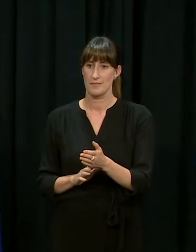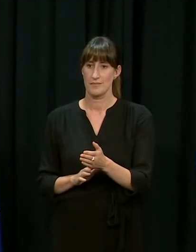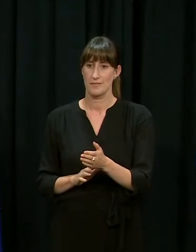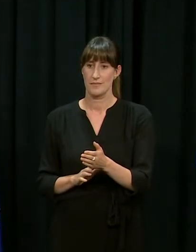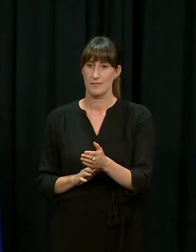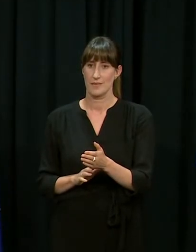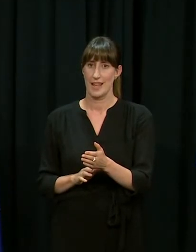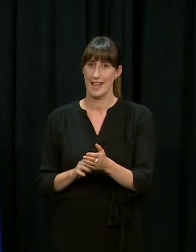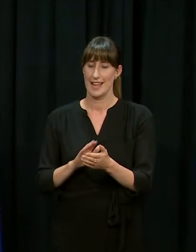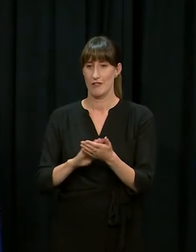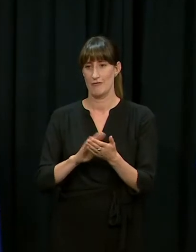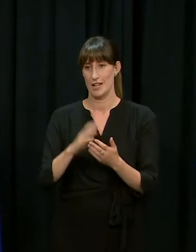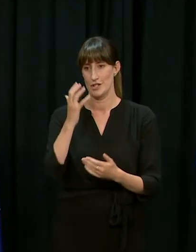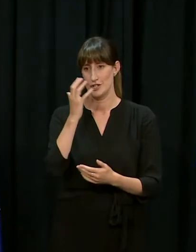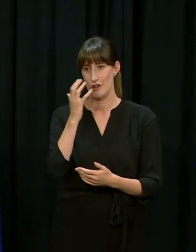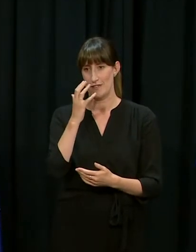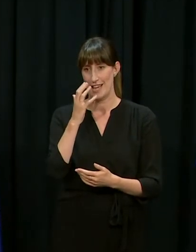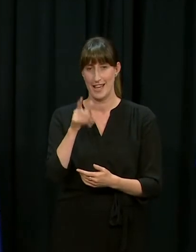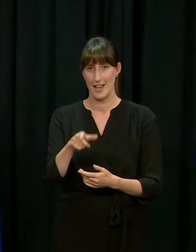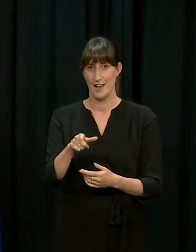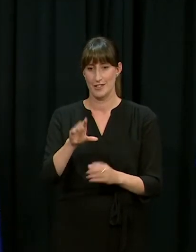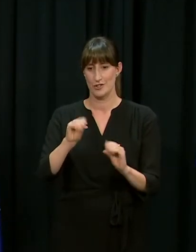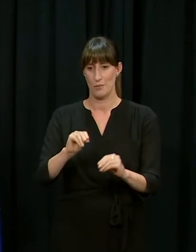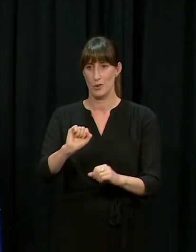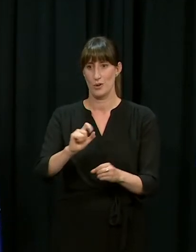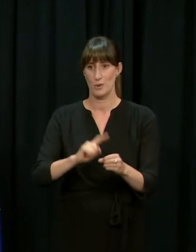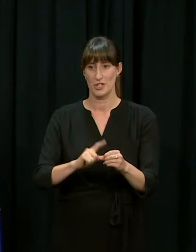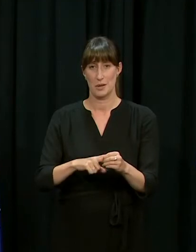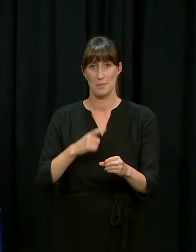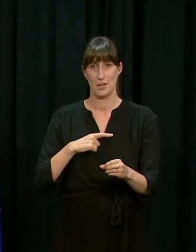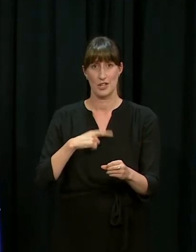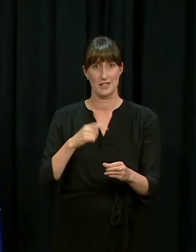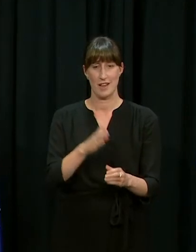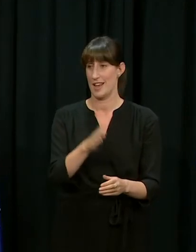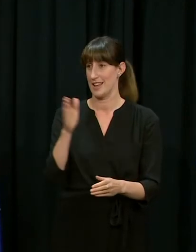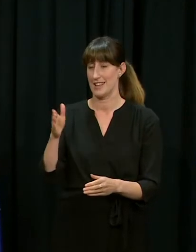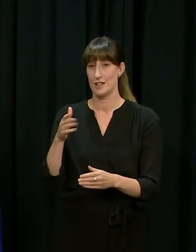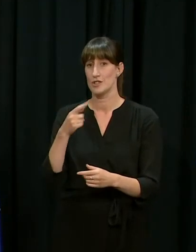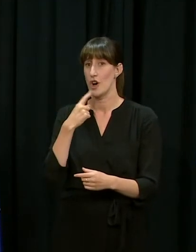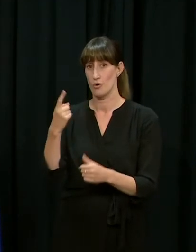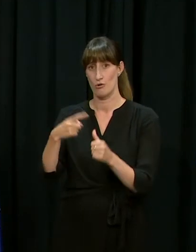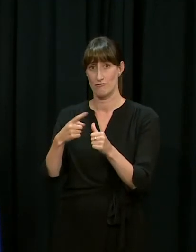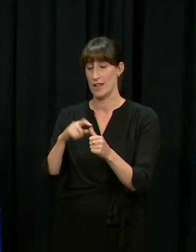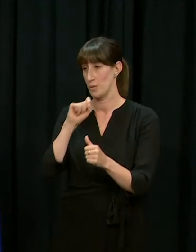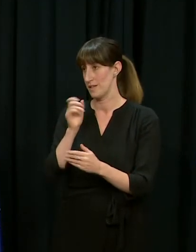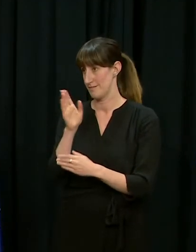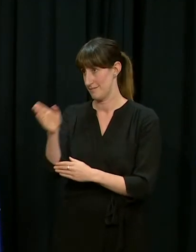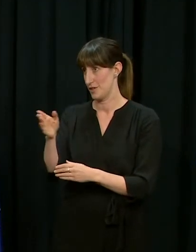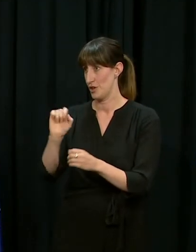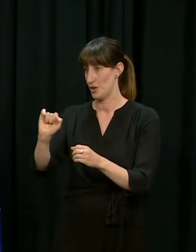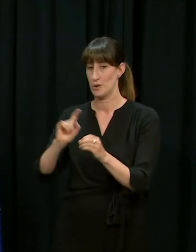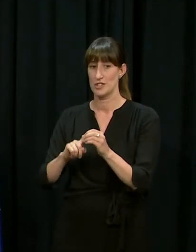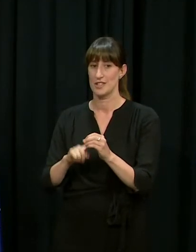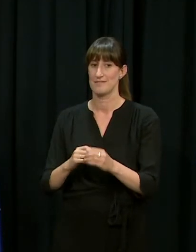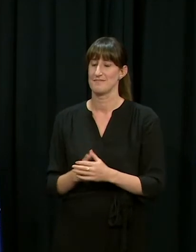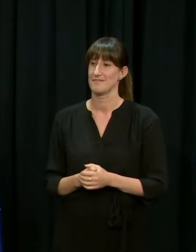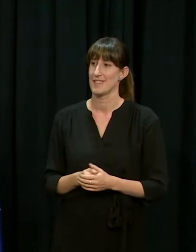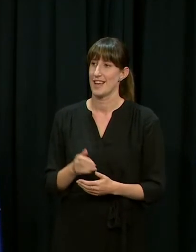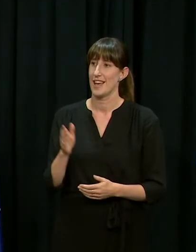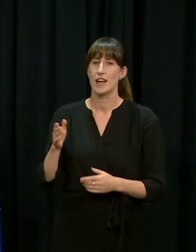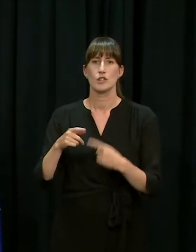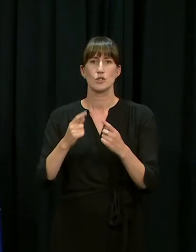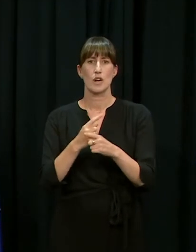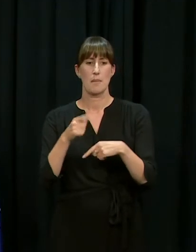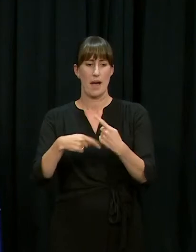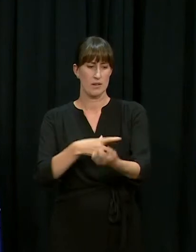all 3, Henry, so I'm still going to do that actually, just to try and get a little bit of discipline going. Yes, that's serology. So what percentage of